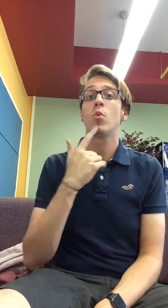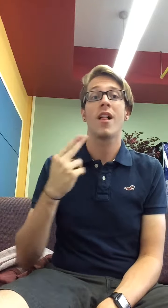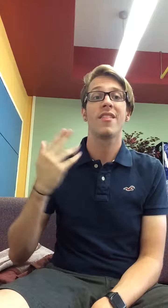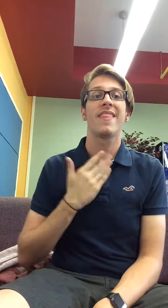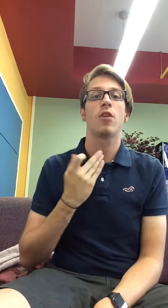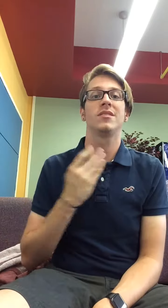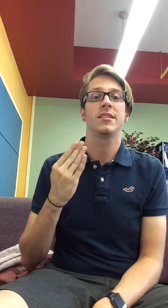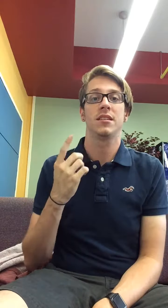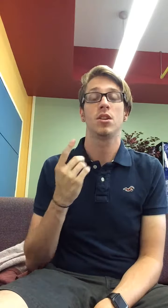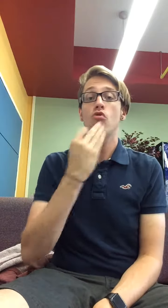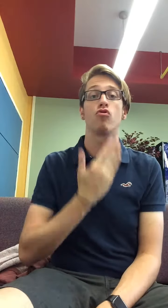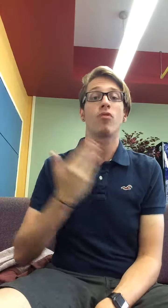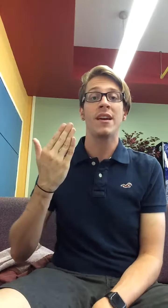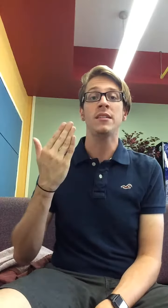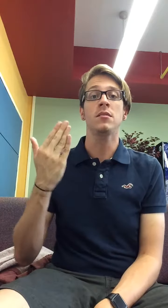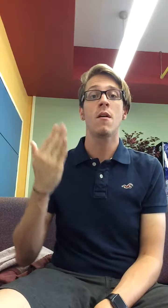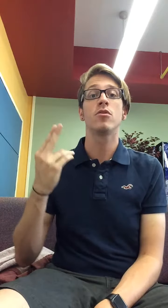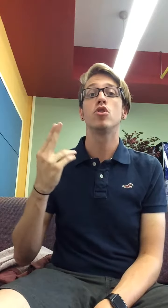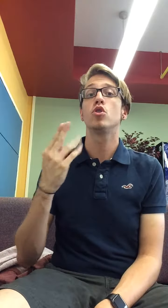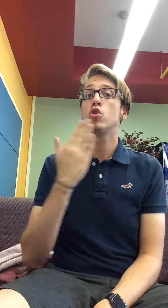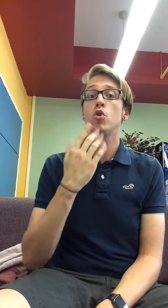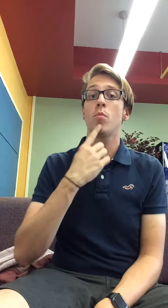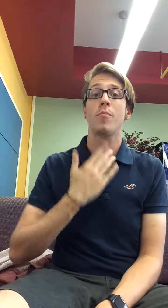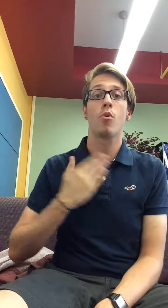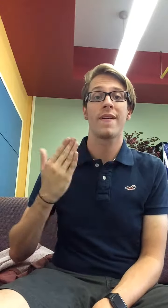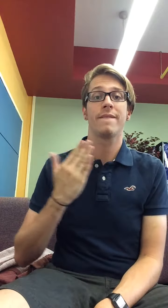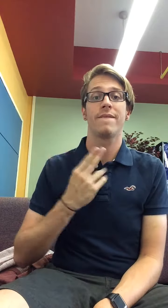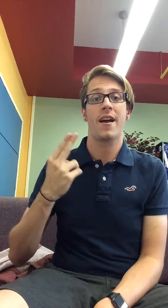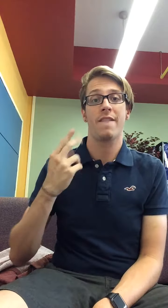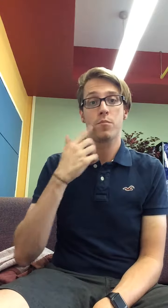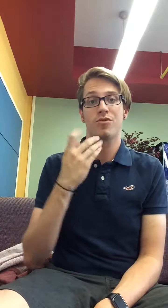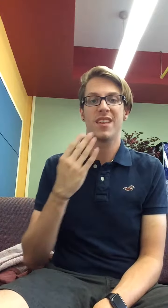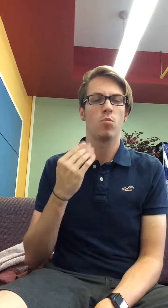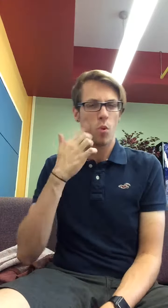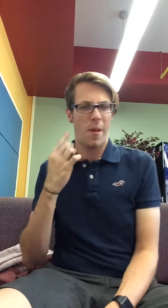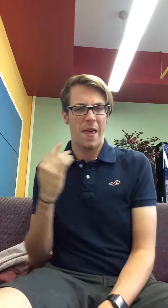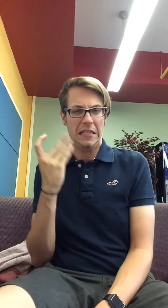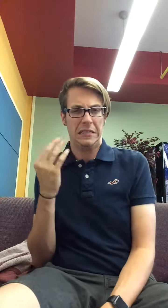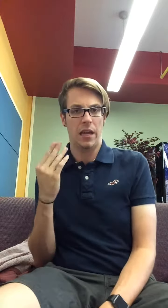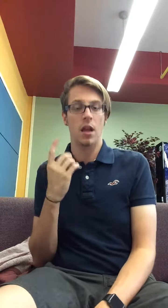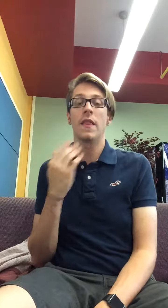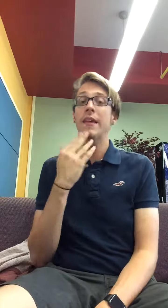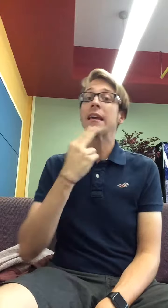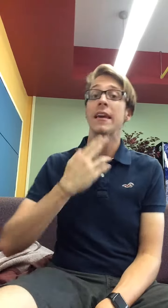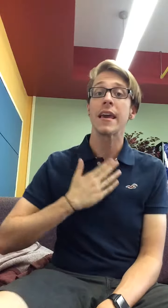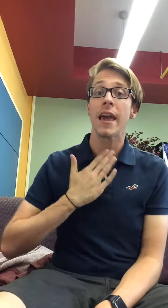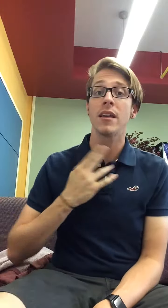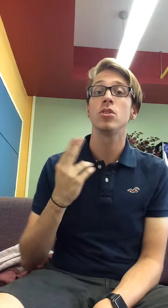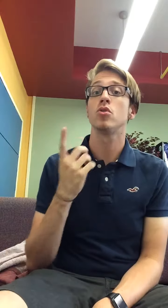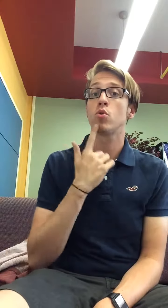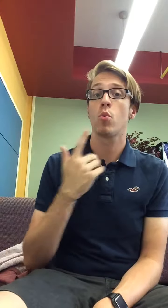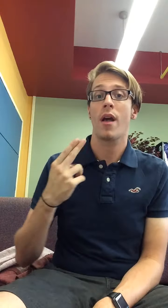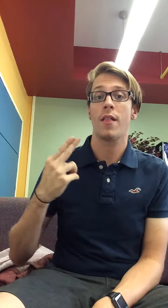a rate of 2.5%. More about that in a second. And as we've already discussed, K is 12 times a year. And then